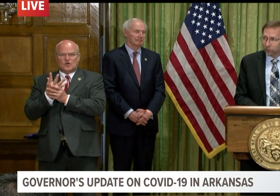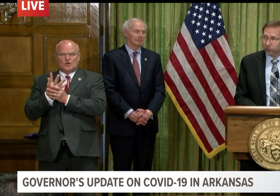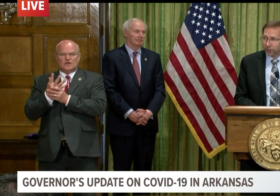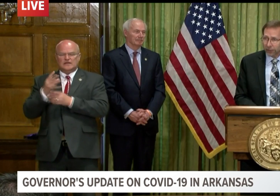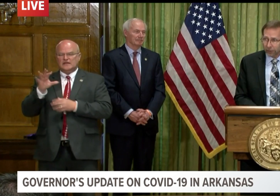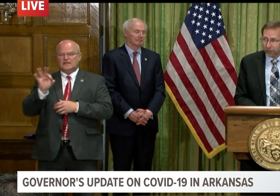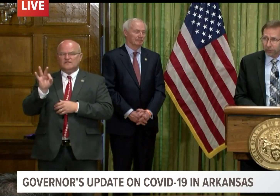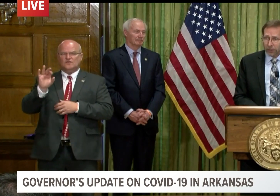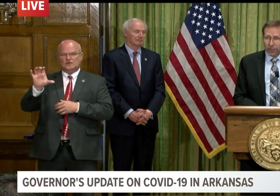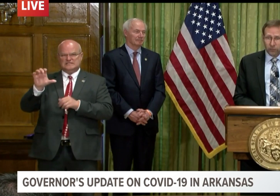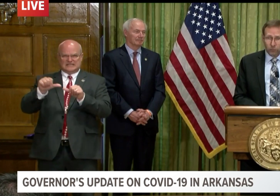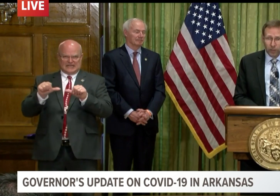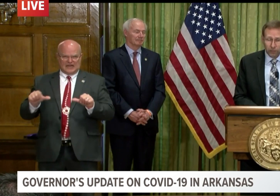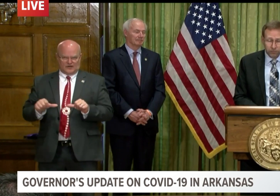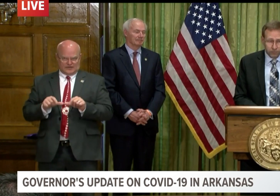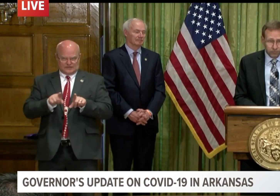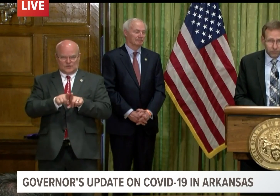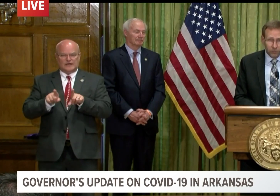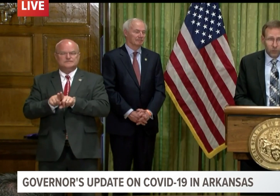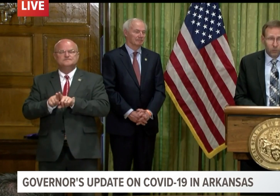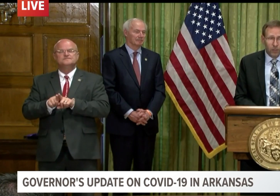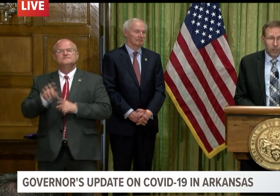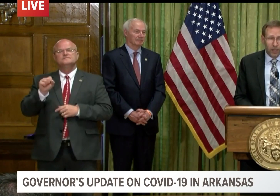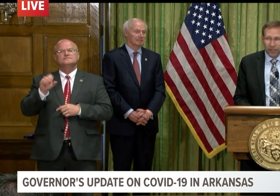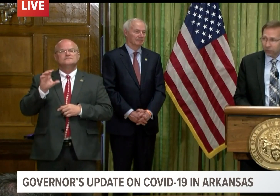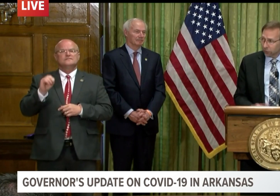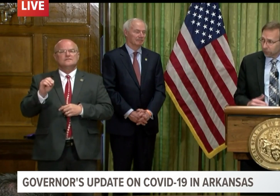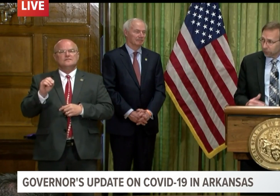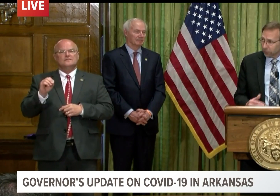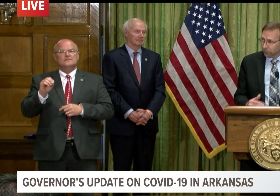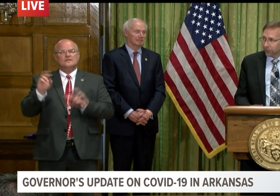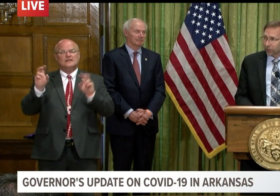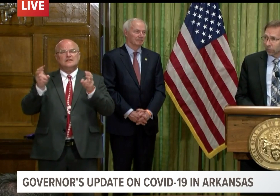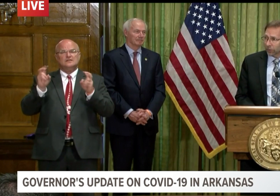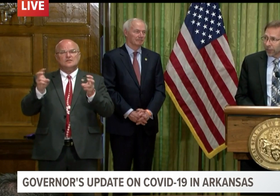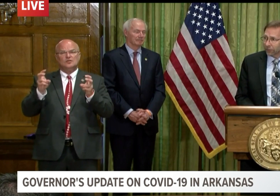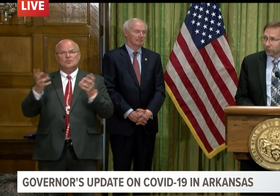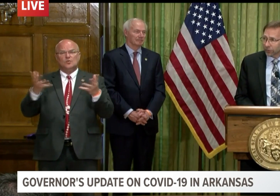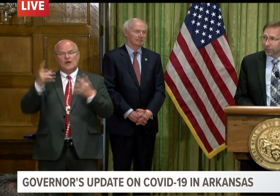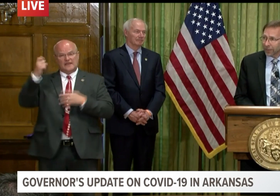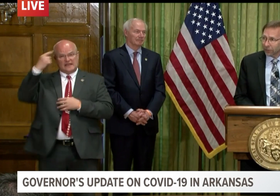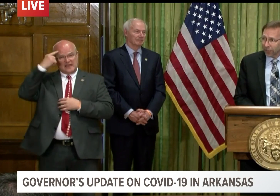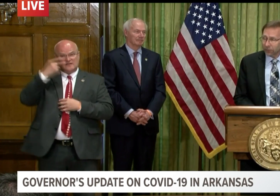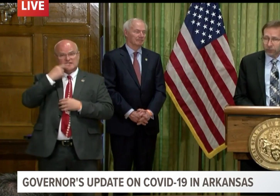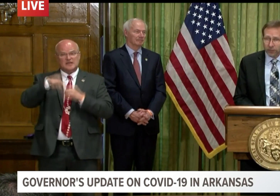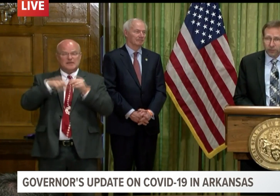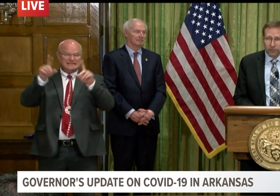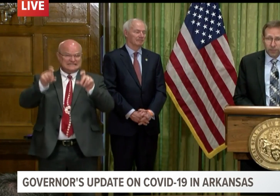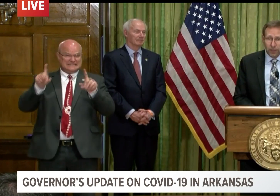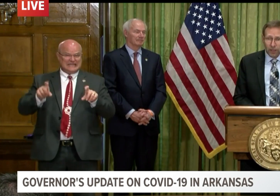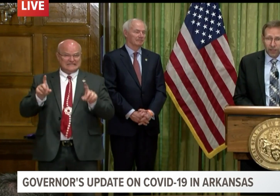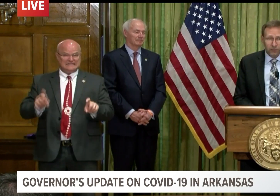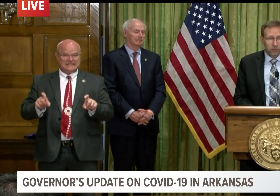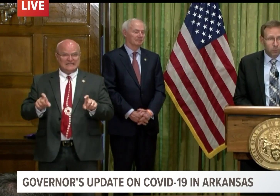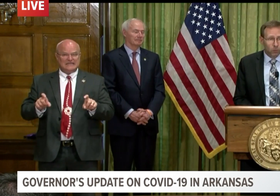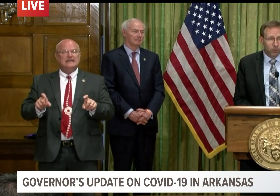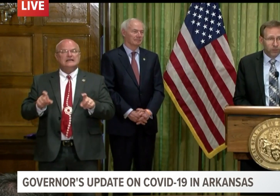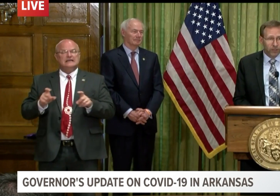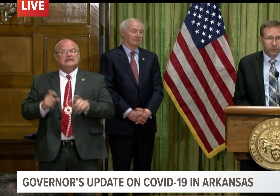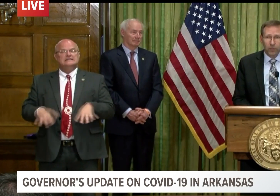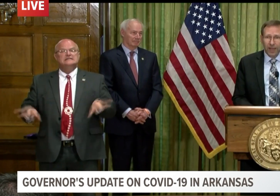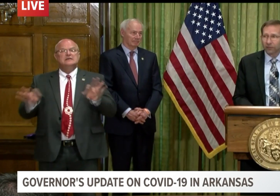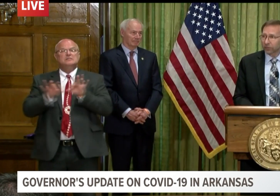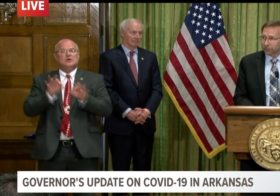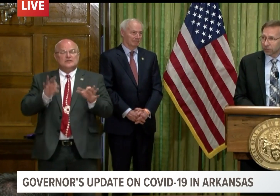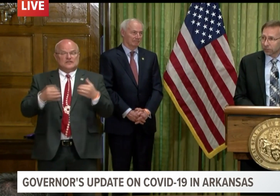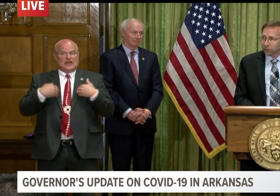in the Forest City area as well. So in terms of what the governor said about testing, it's important